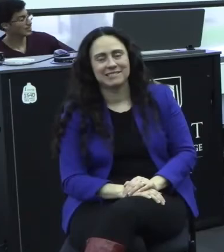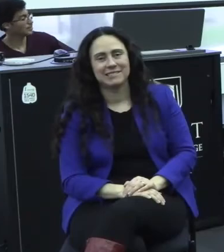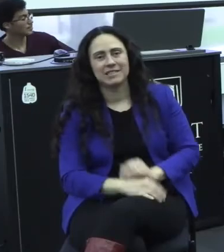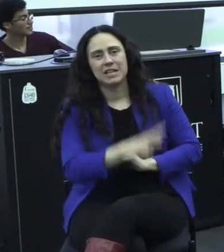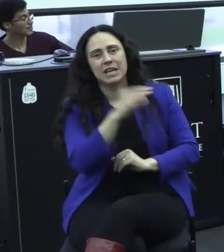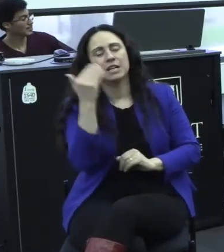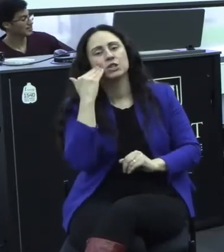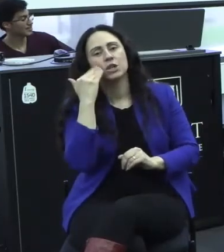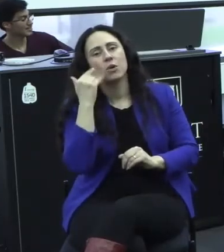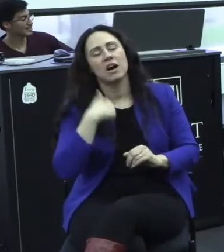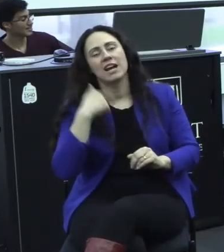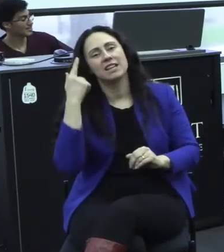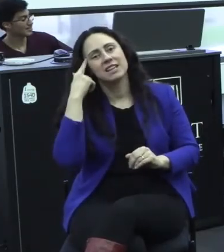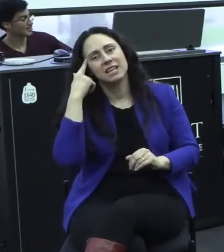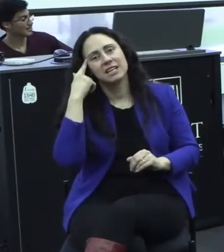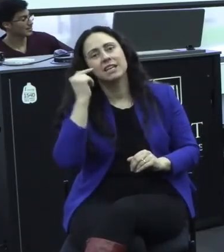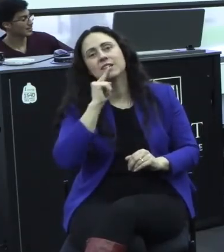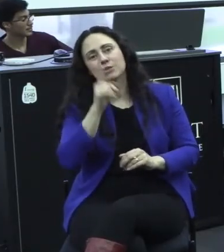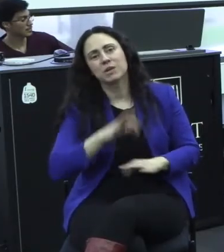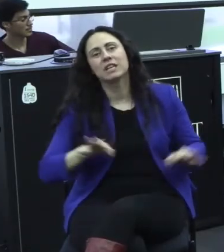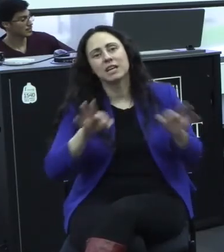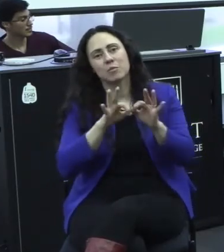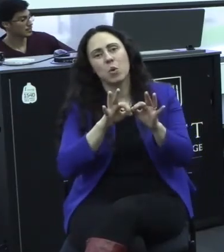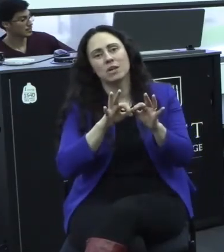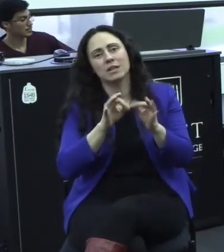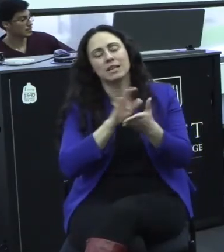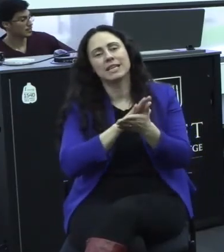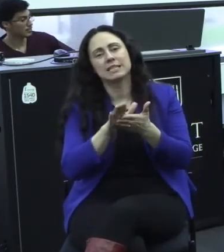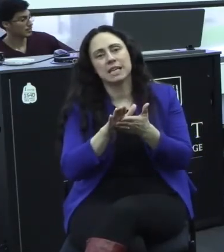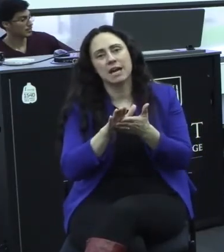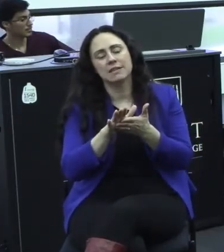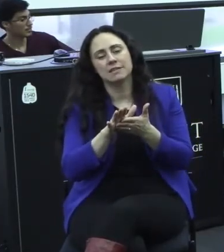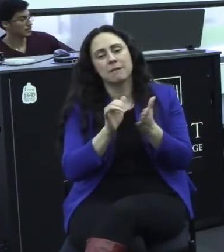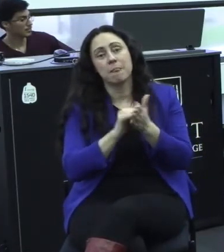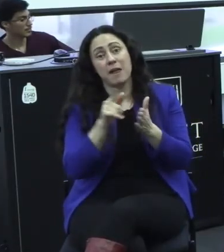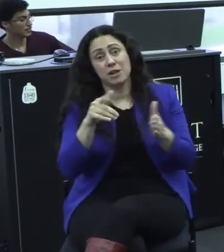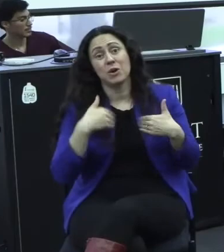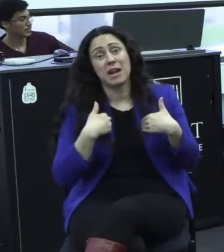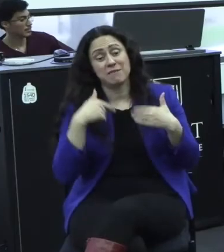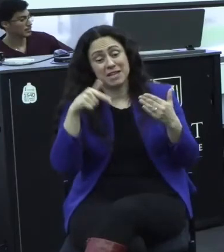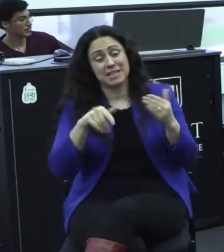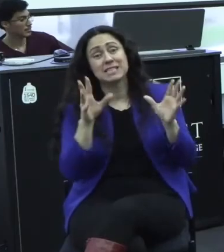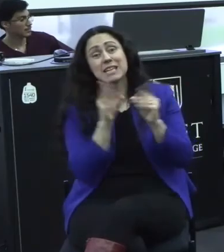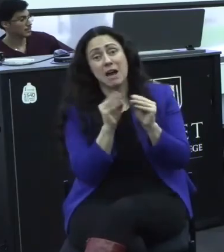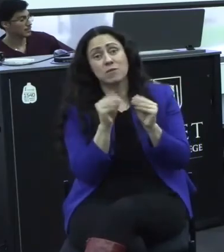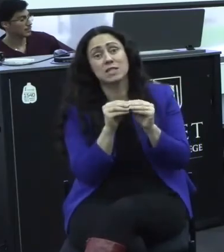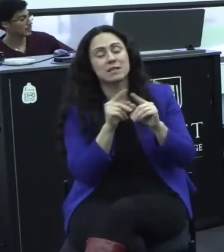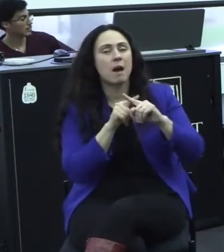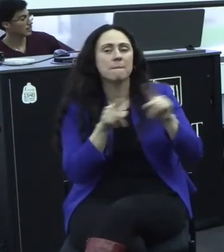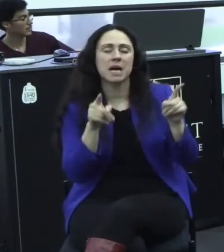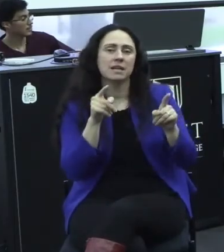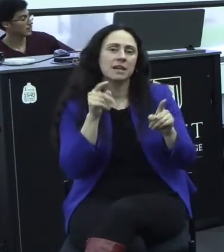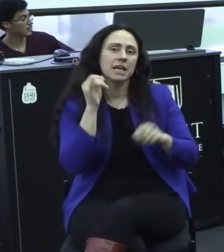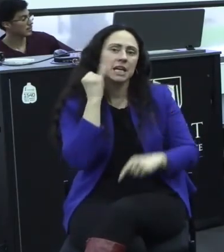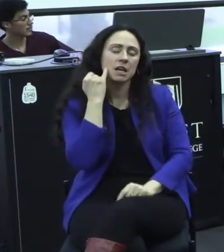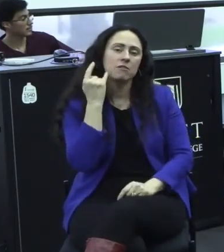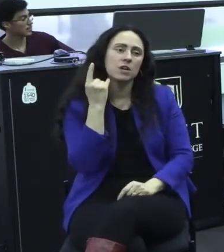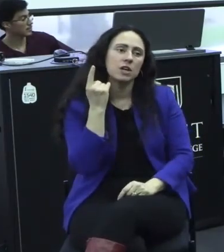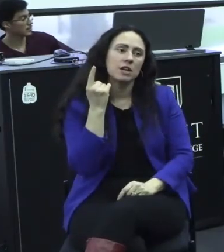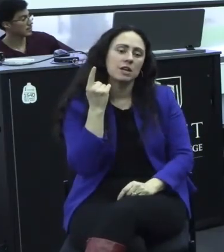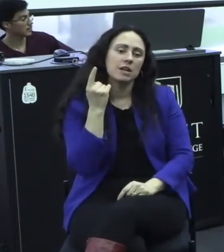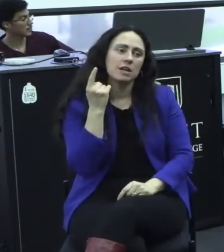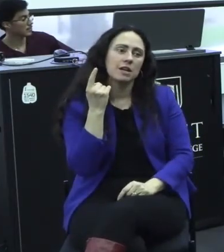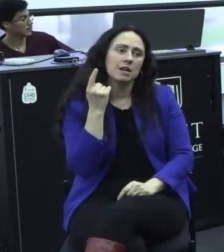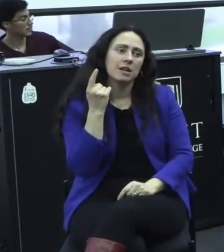know, I think it's really important, and it's nice that you're having this conference. But if you are, if you